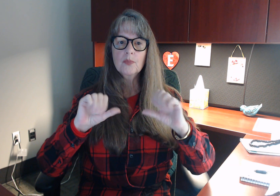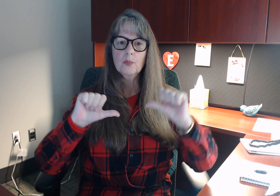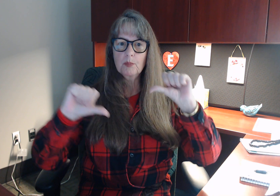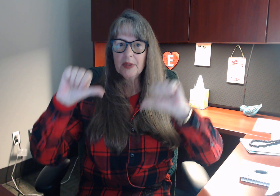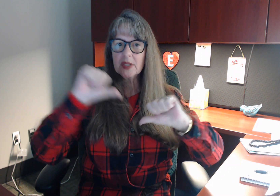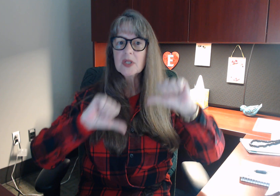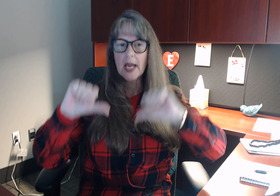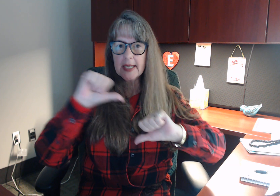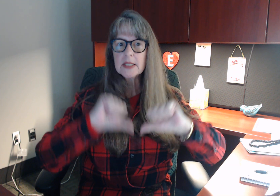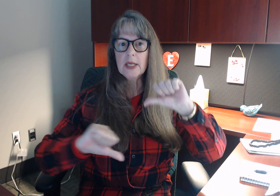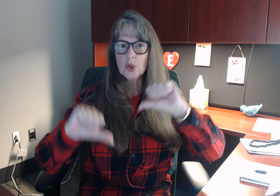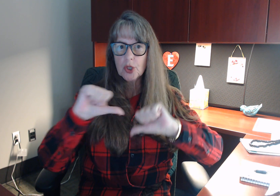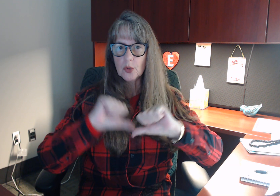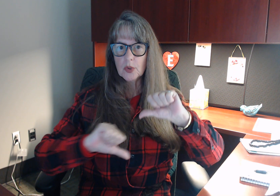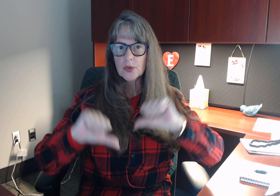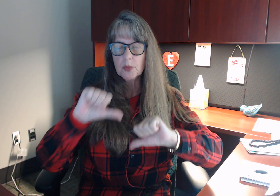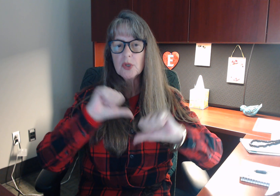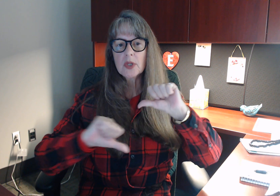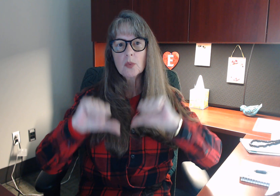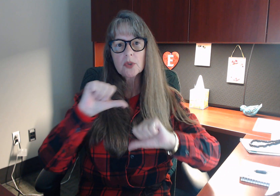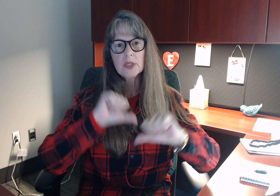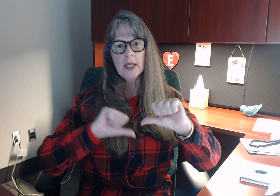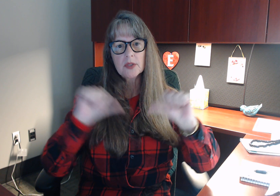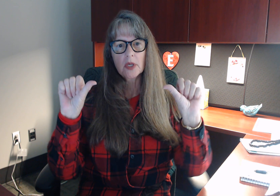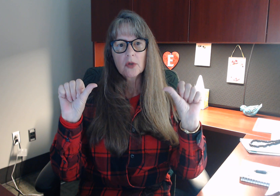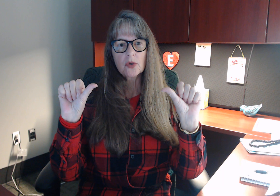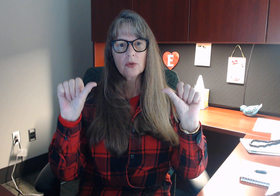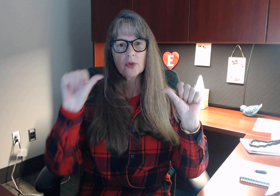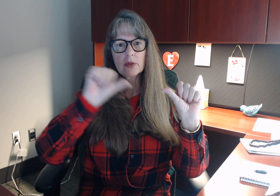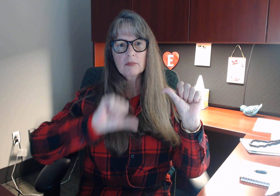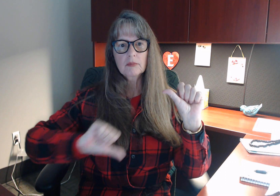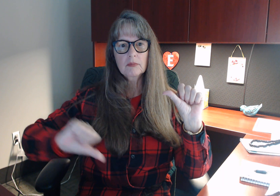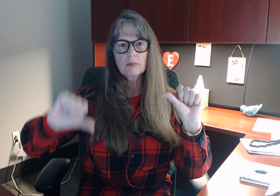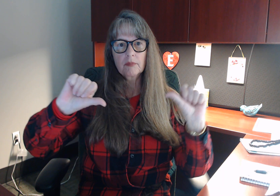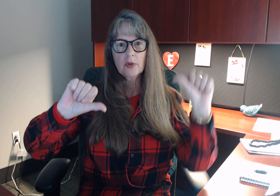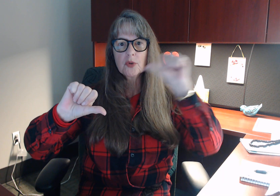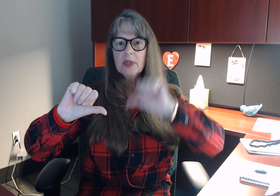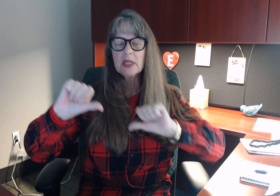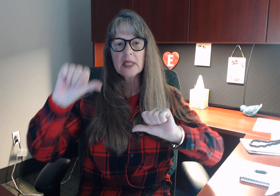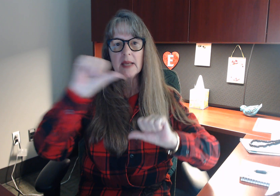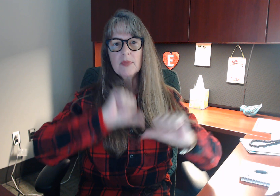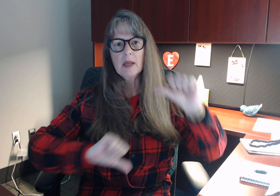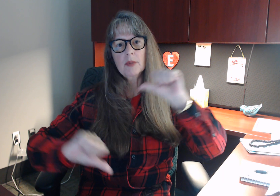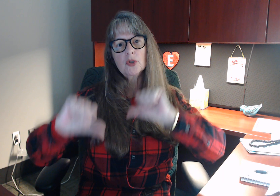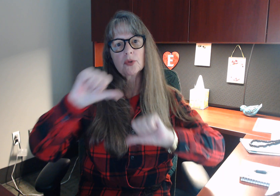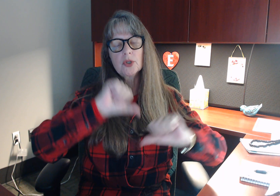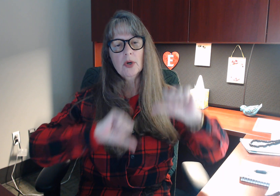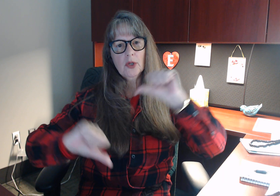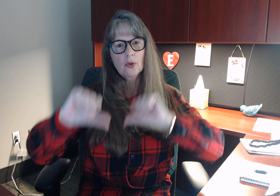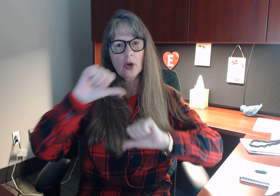but this is science in general. So when you say the word science, so you're doing the same thing, but you're